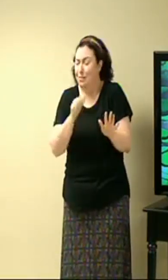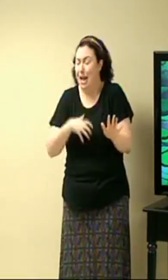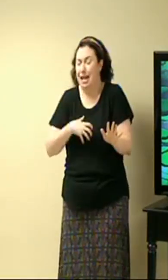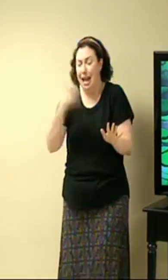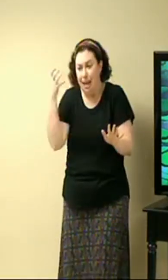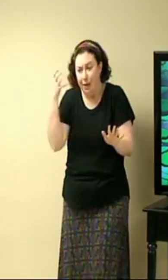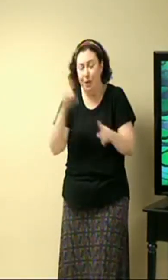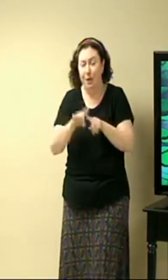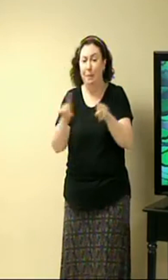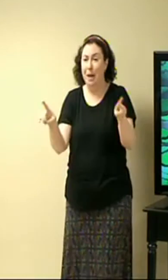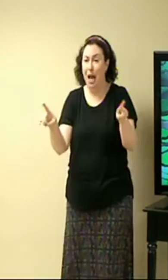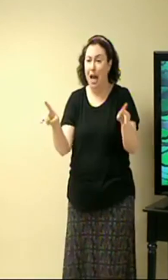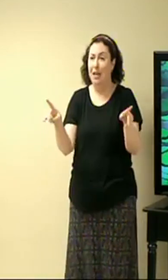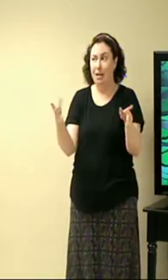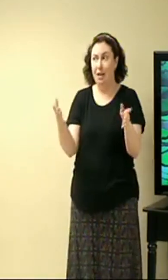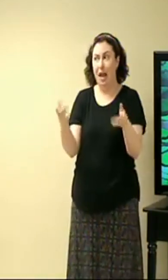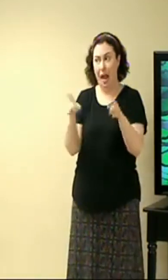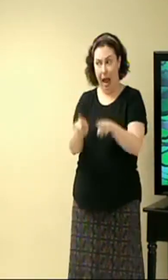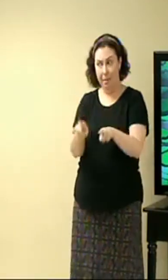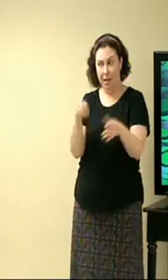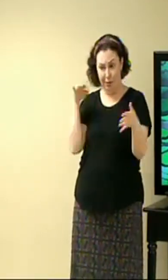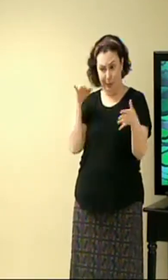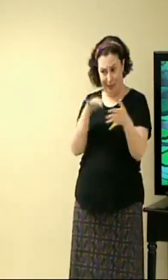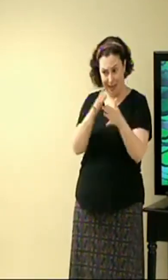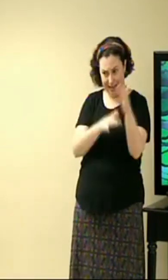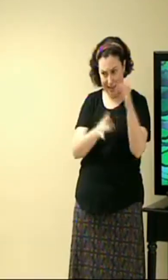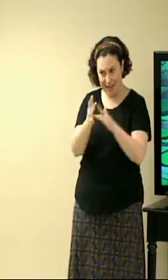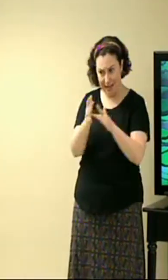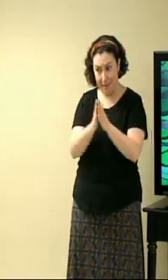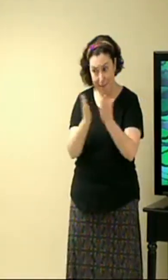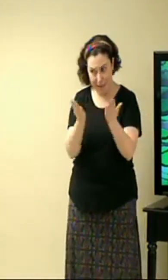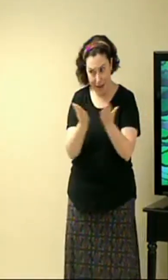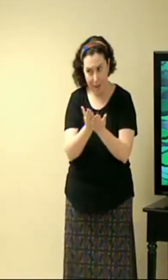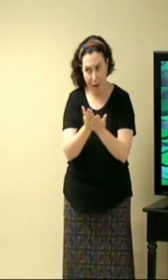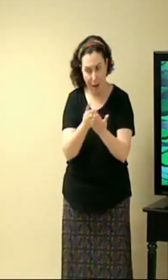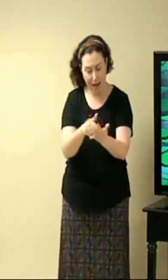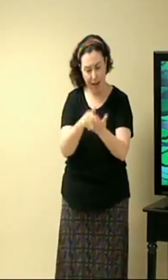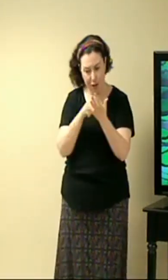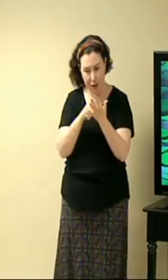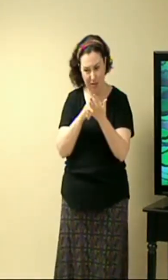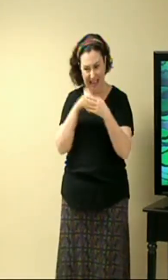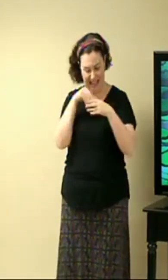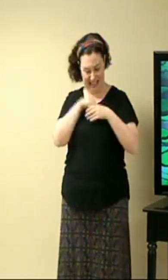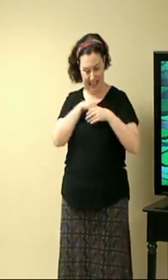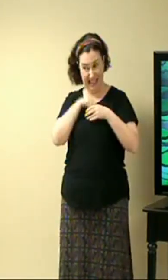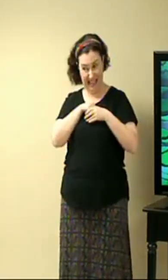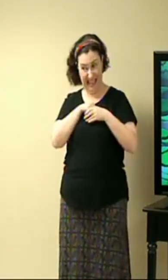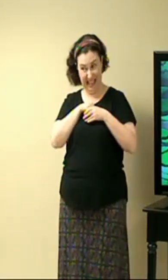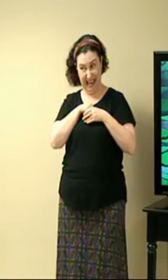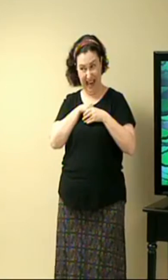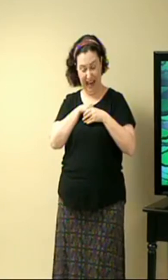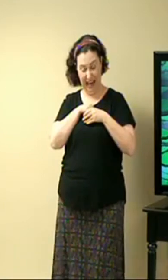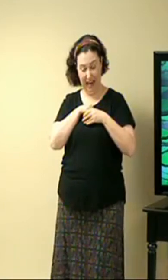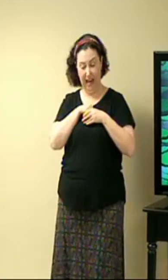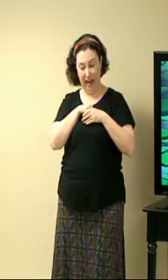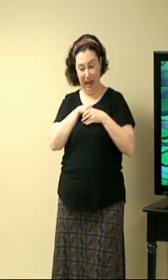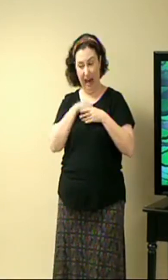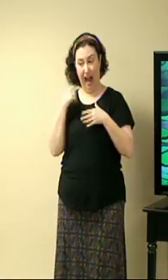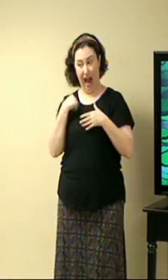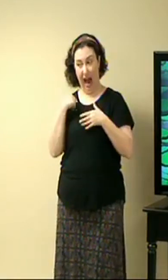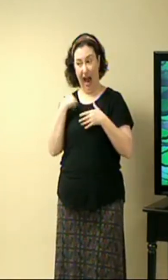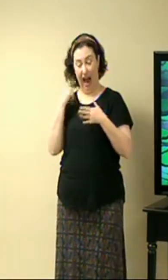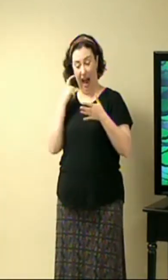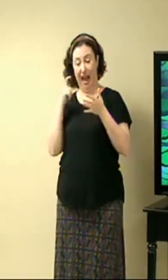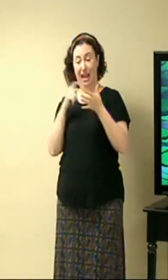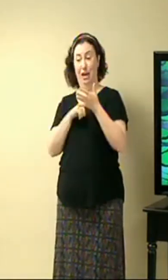is the Bible exposes our heart. And even as I was preparing for this message, I saw all the ways that I am guilty of this. I saw all the